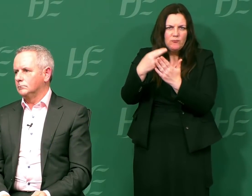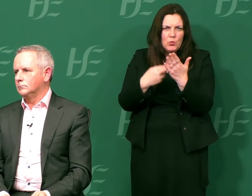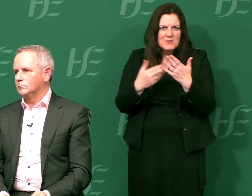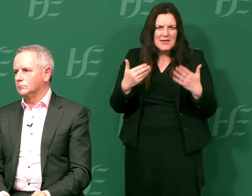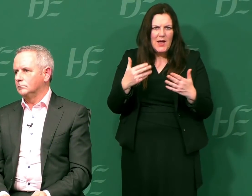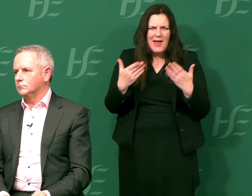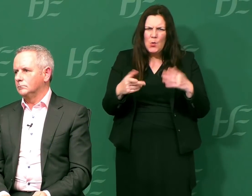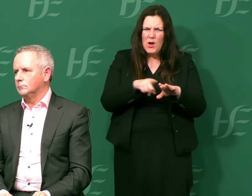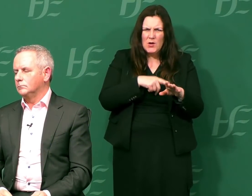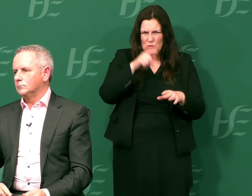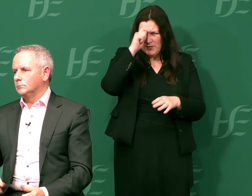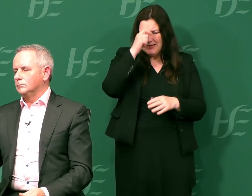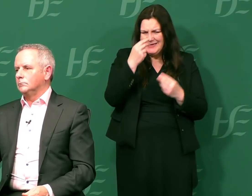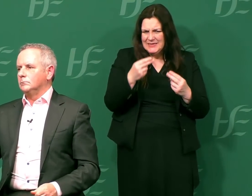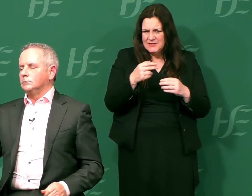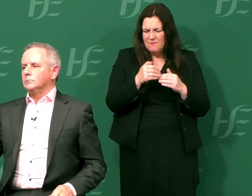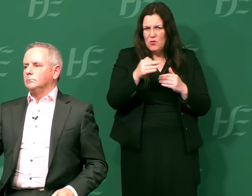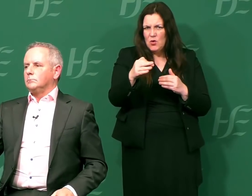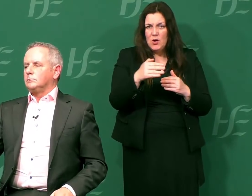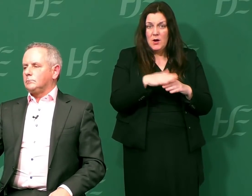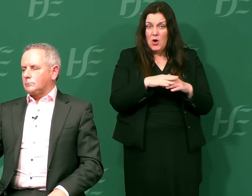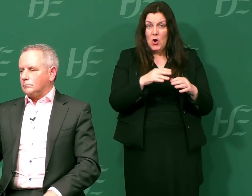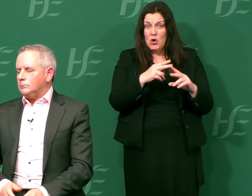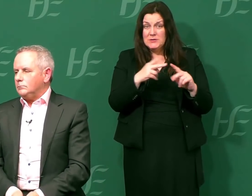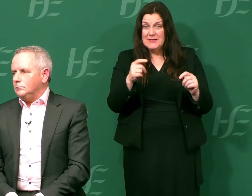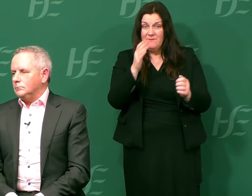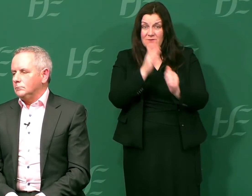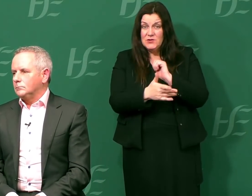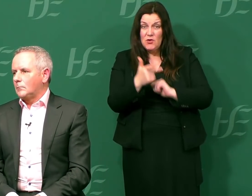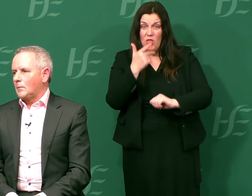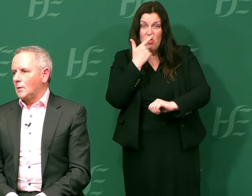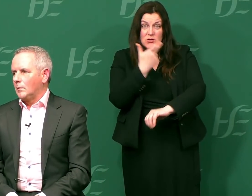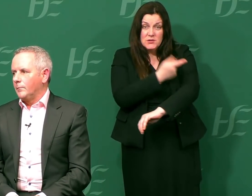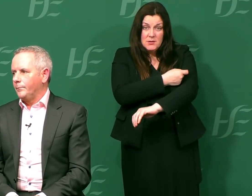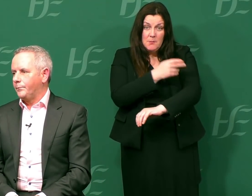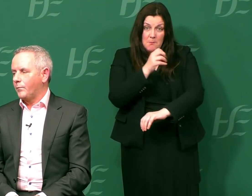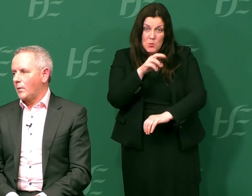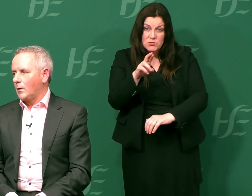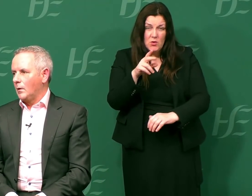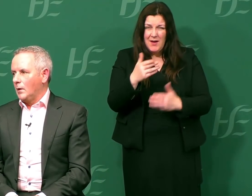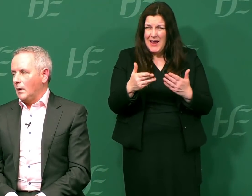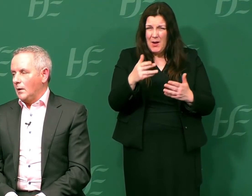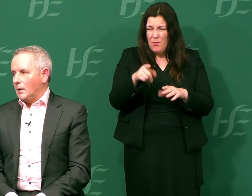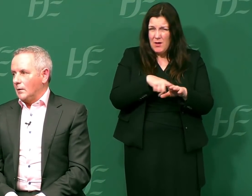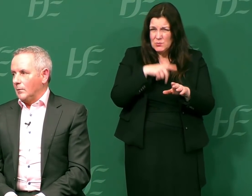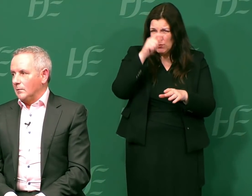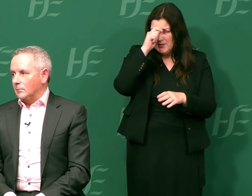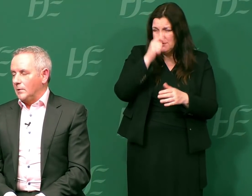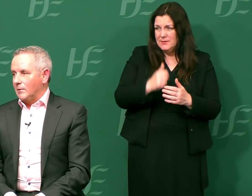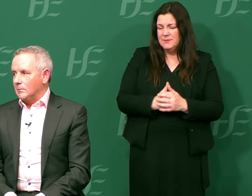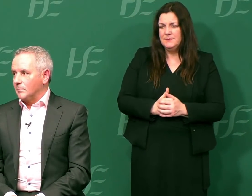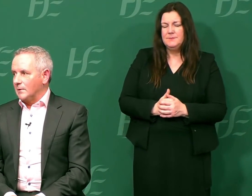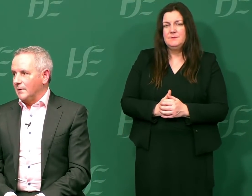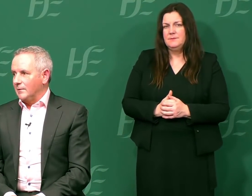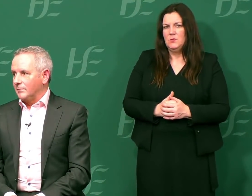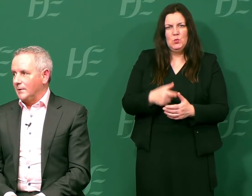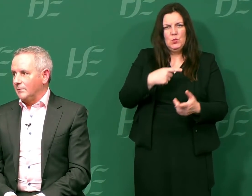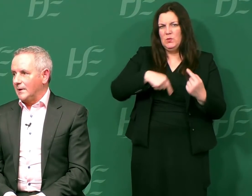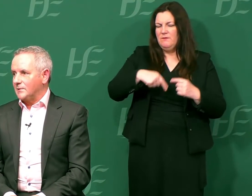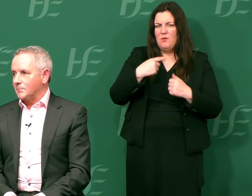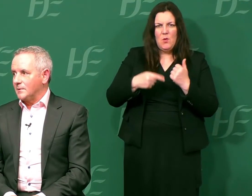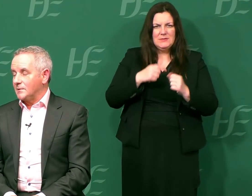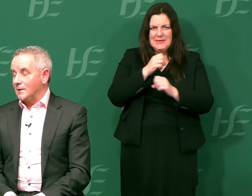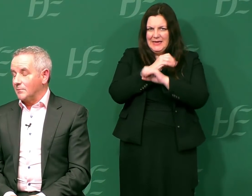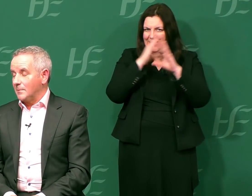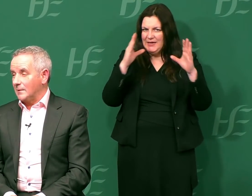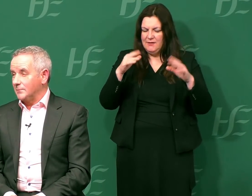Is it the type of thing we're working until the end of the booster campaign, or how long do you envisage that going on? Well, we've always been clear from here,